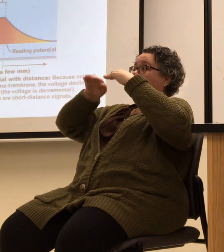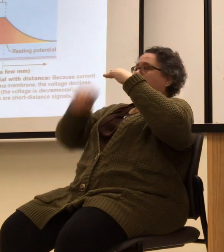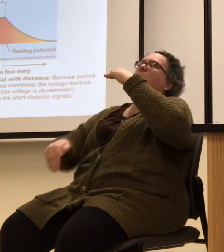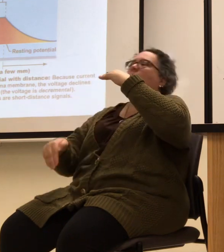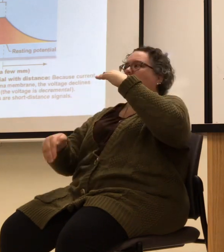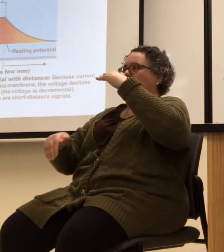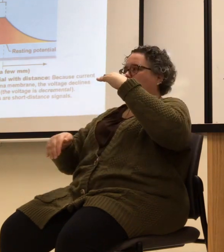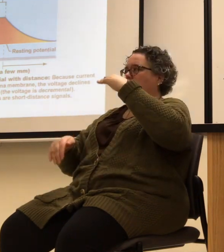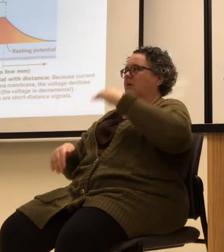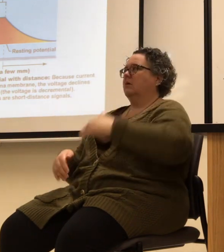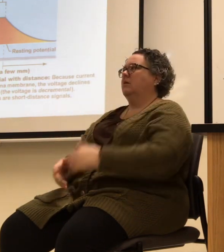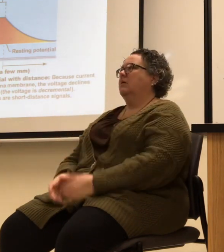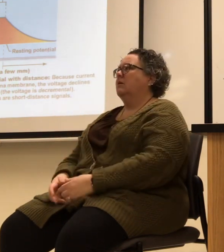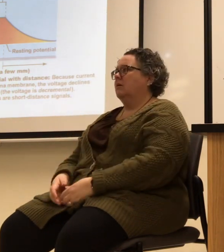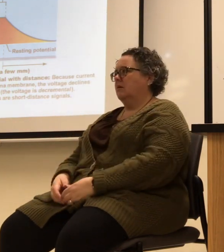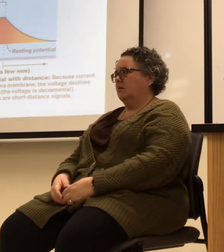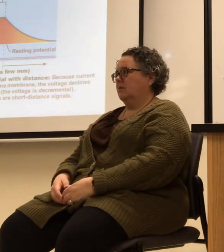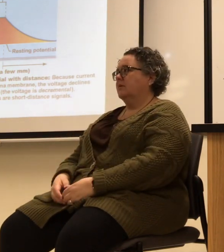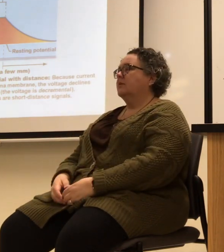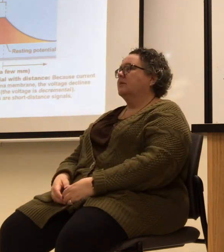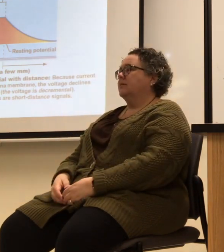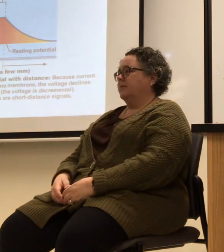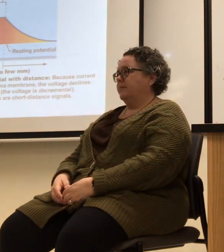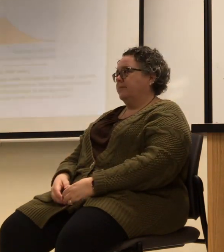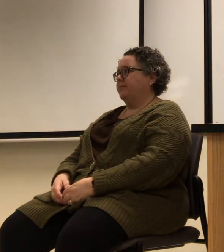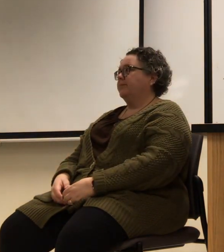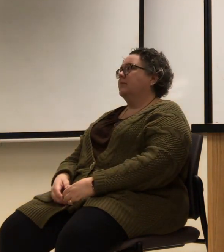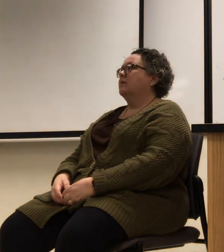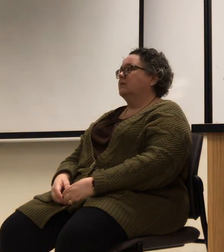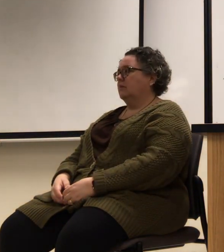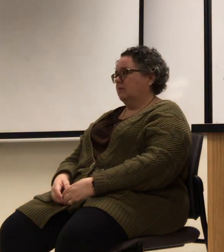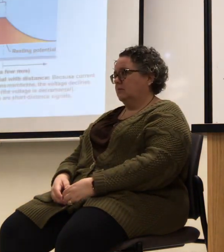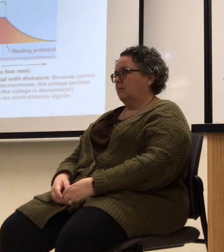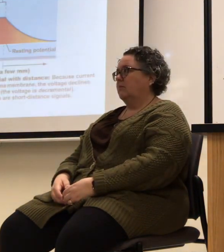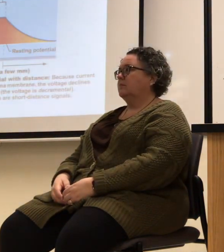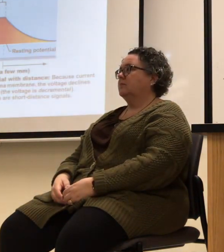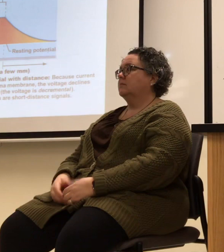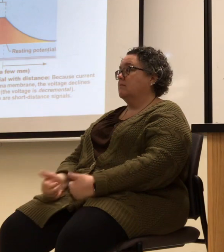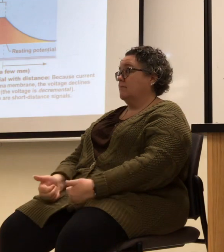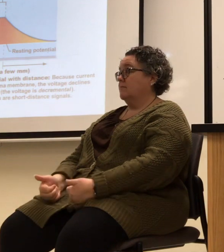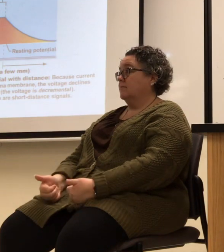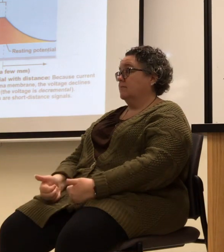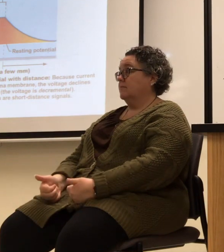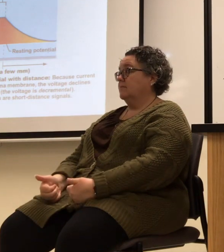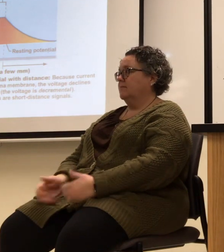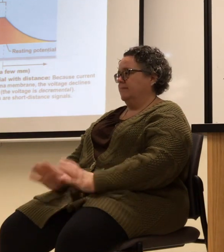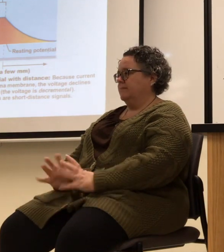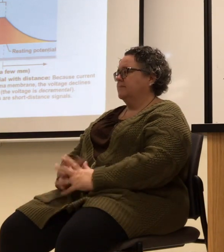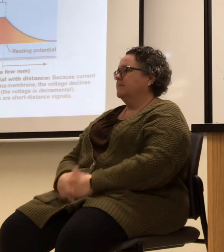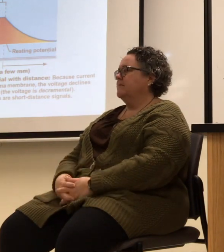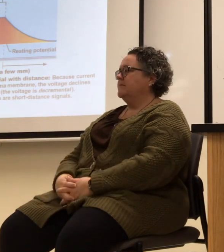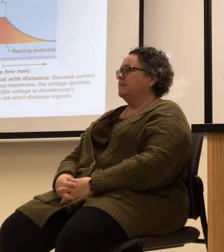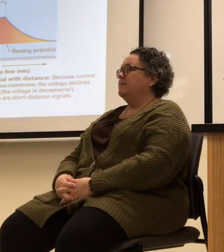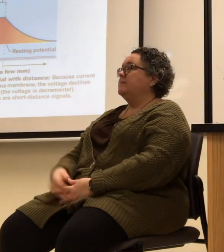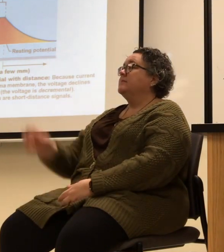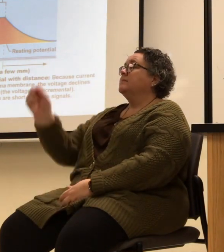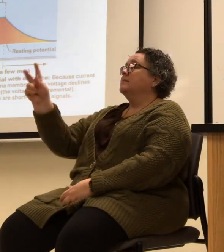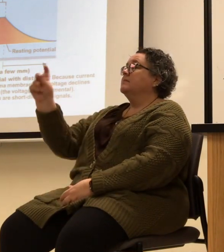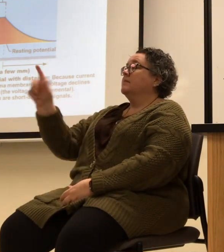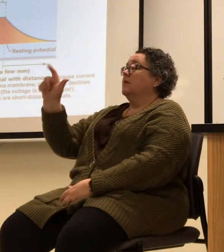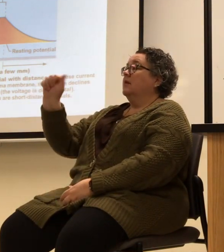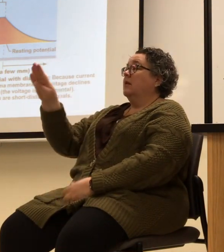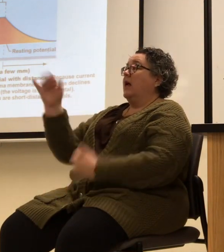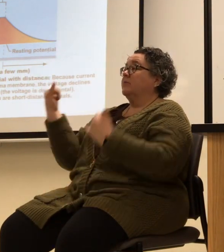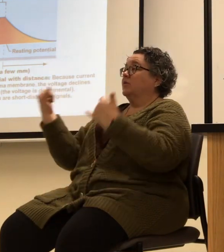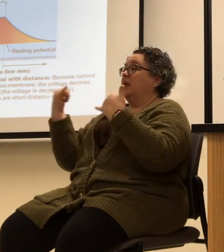the depolarization, you're losing it. Okay. Oh, okay, I was into that. For lab today, I